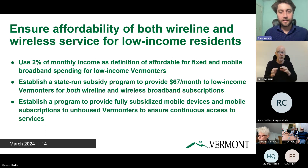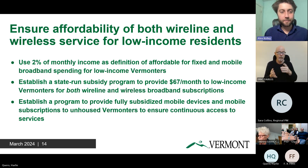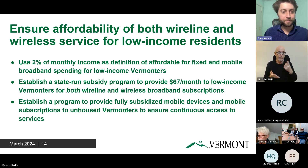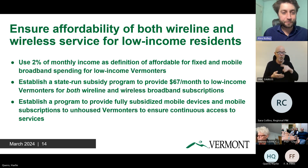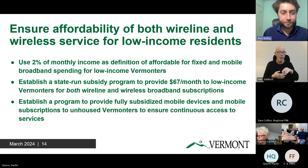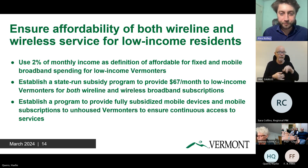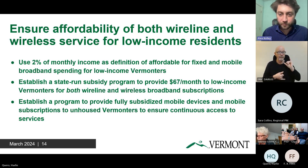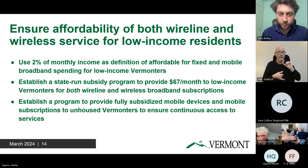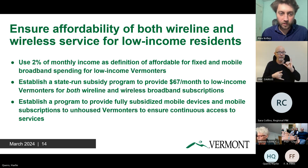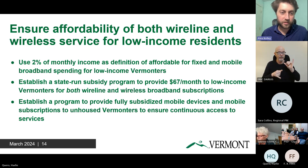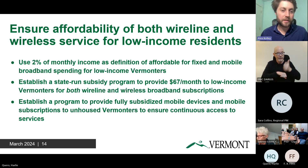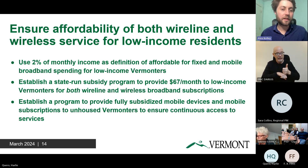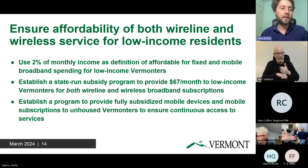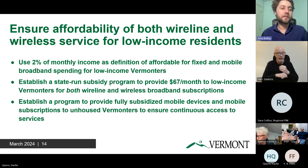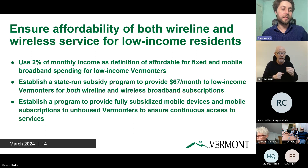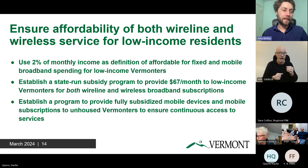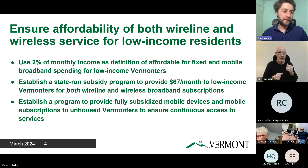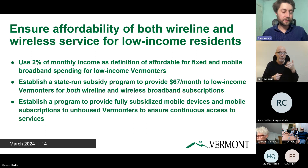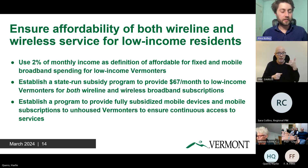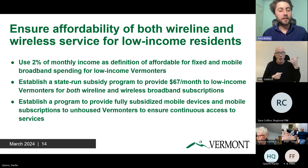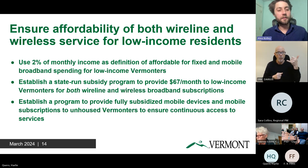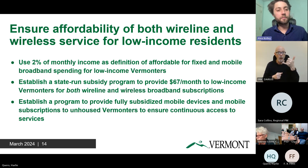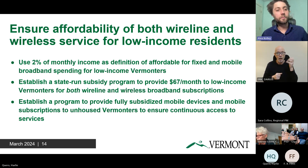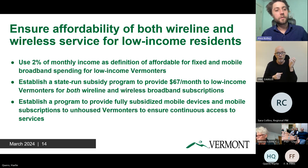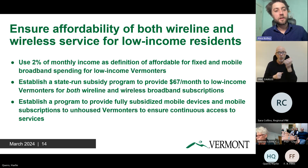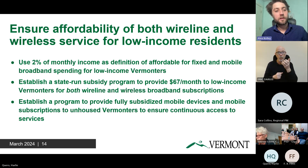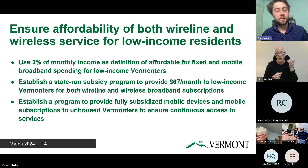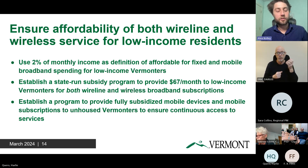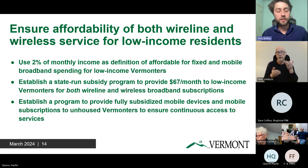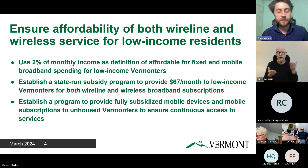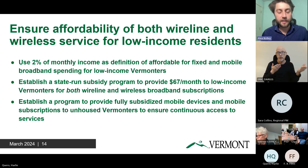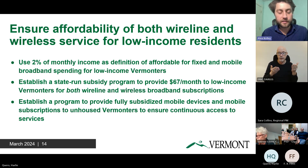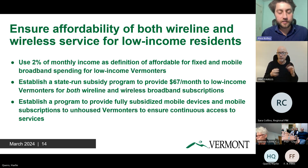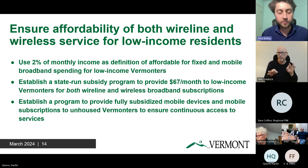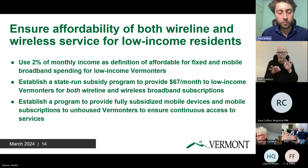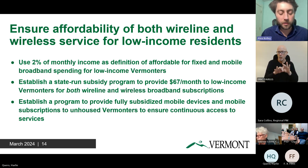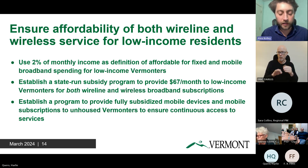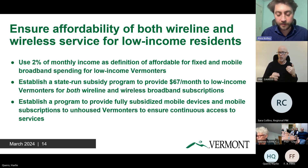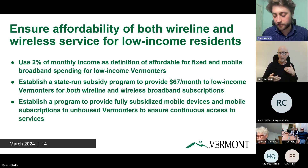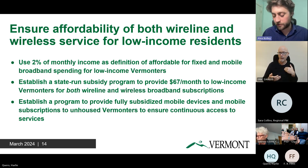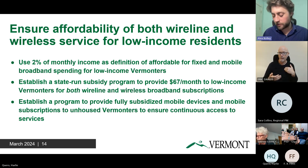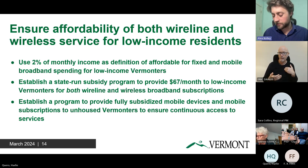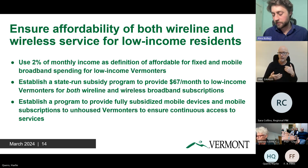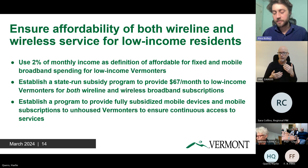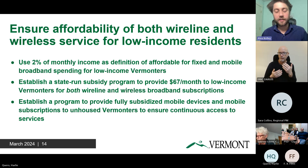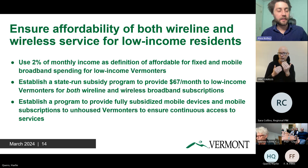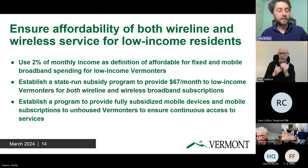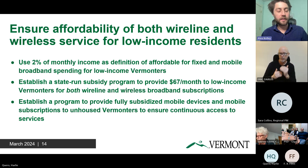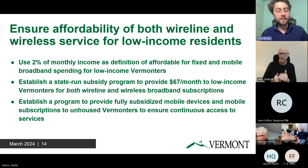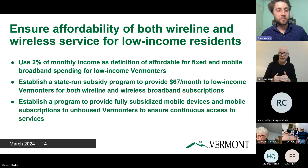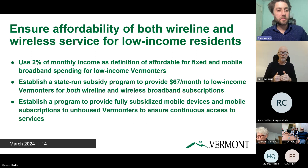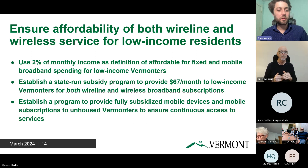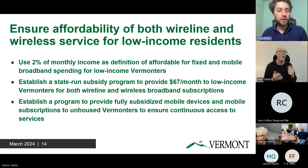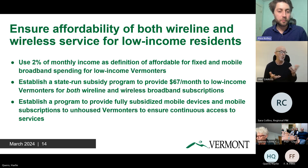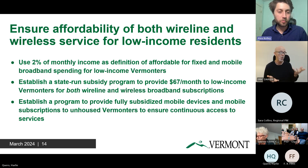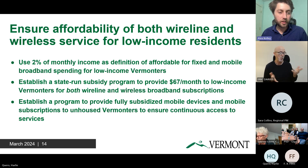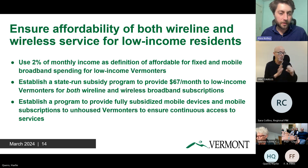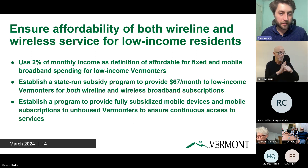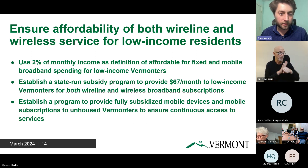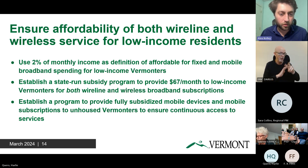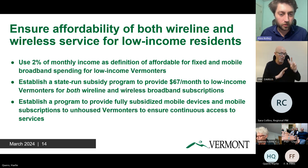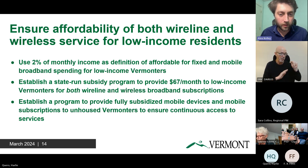And so because of that, should the state replace the sunsetting ACP